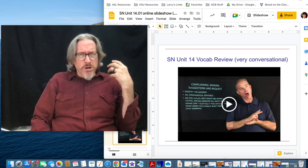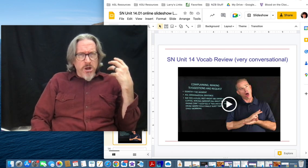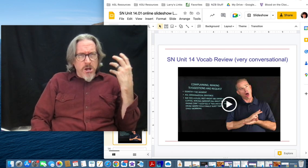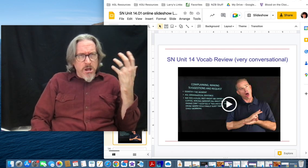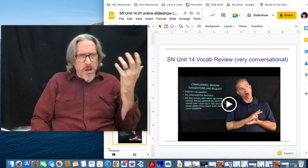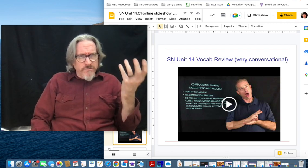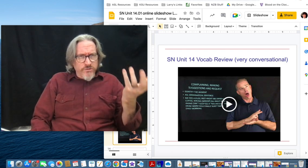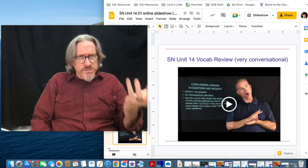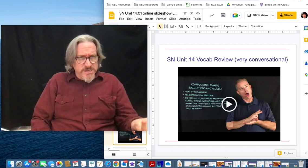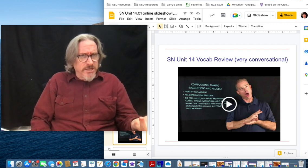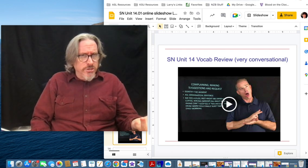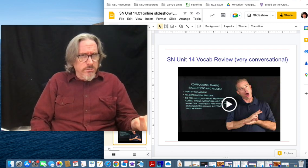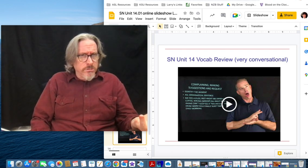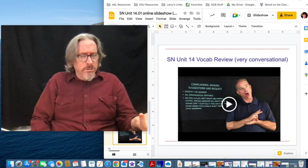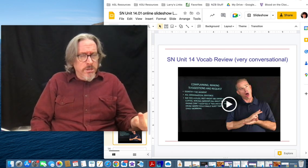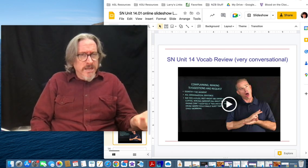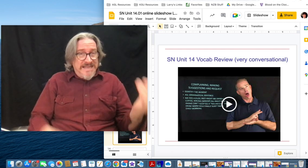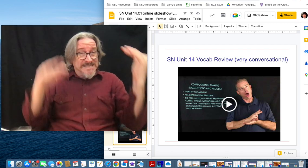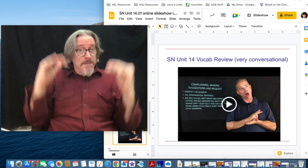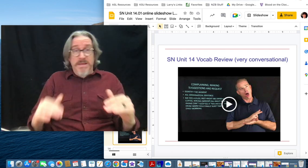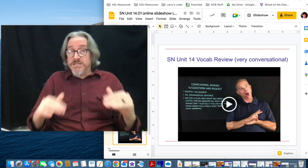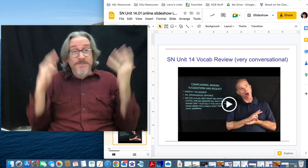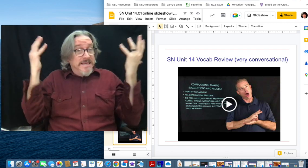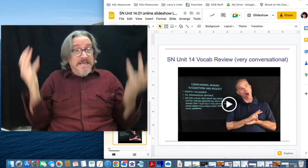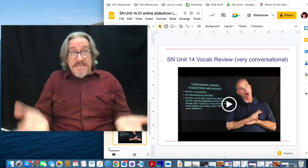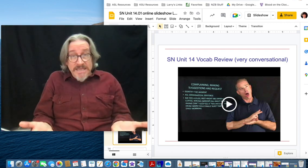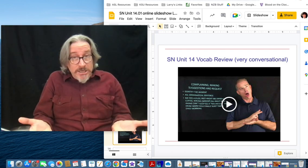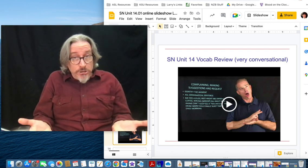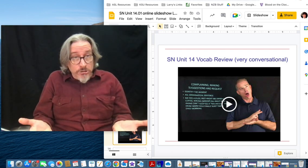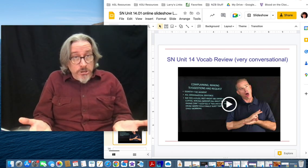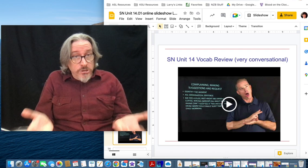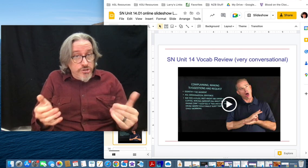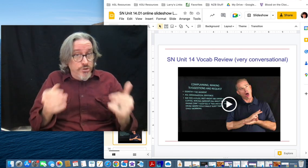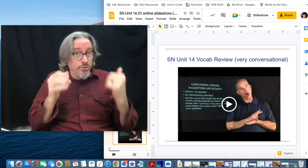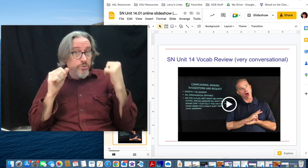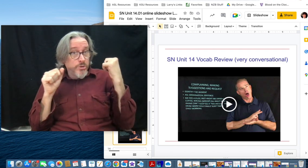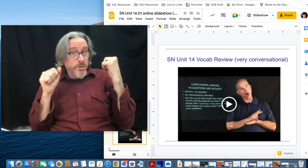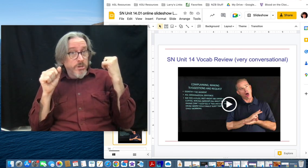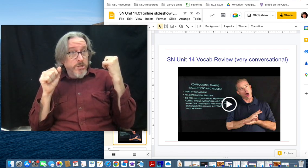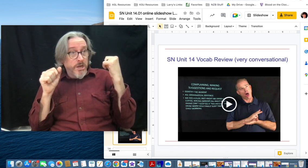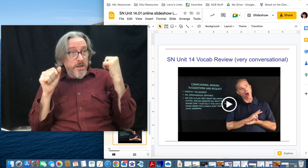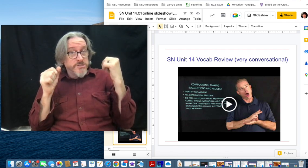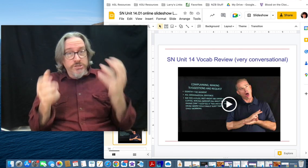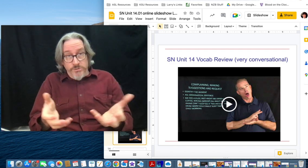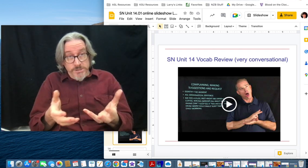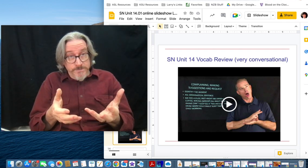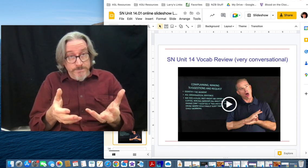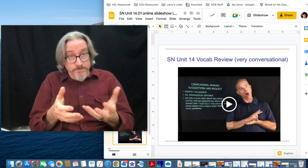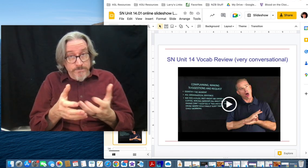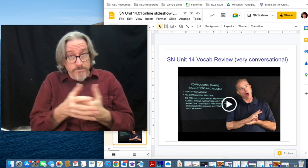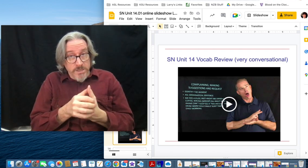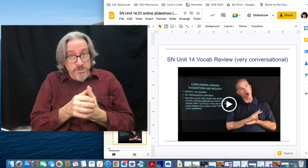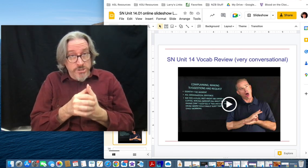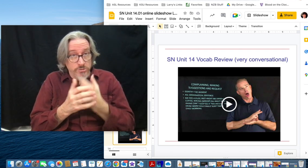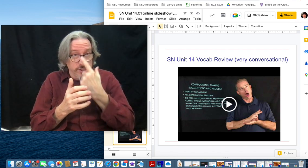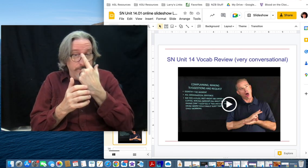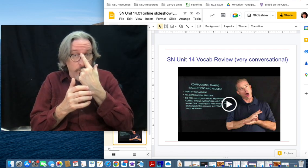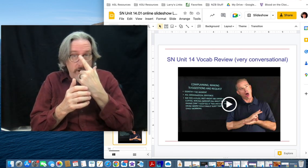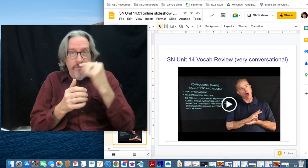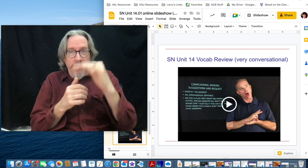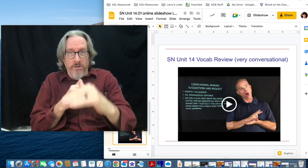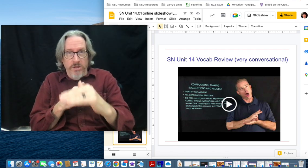more conversational. It's not meant to be clear to students. So